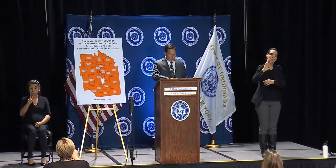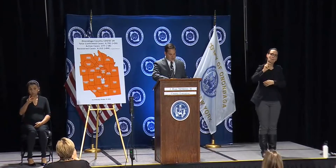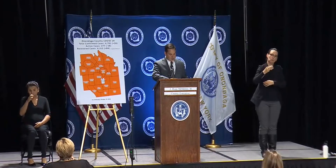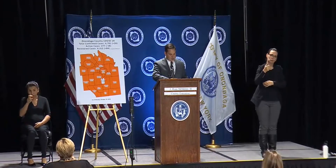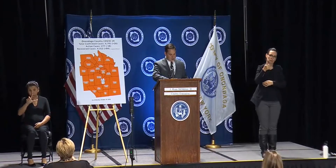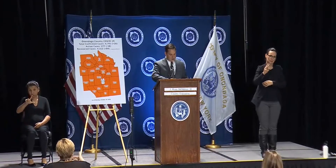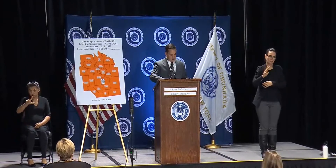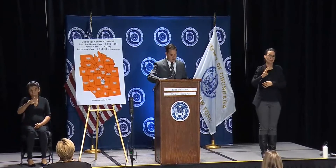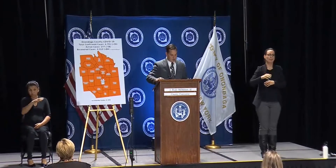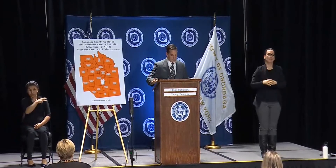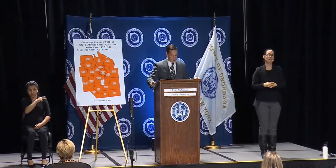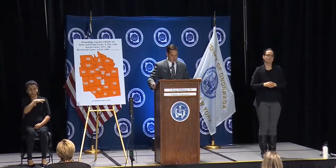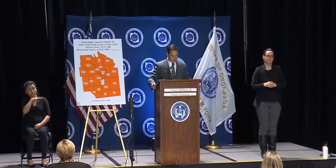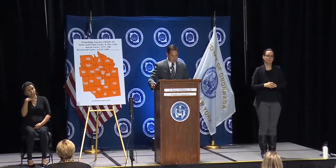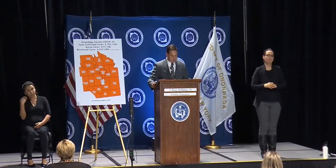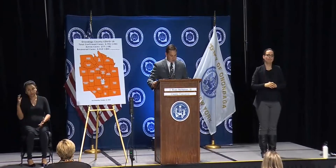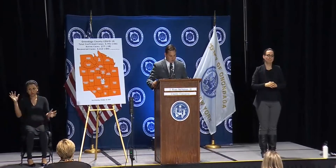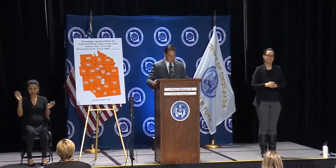Looking at testing,